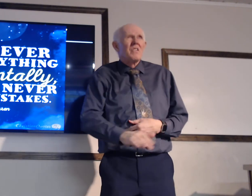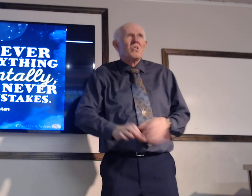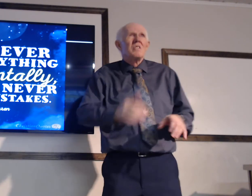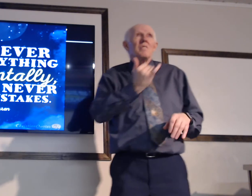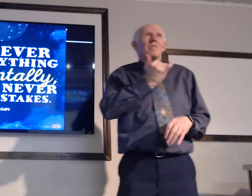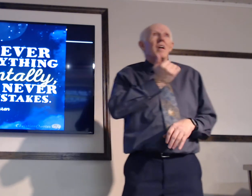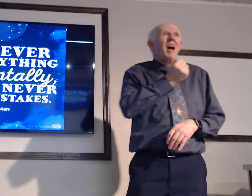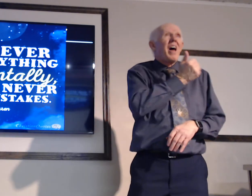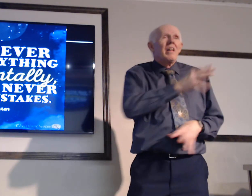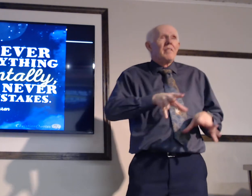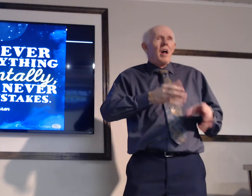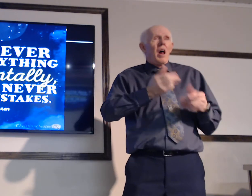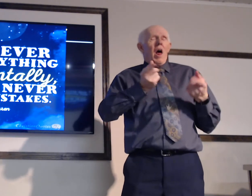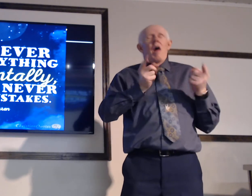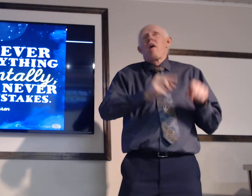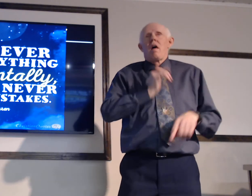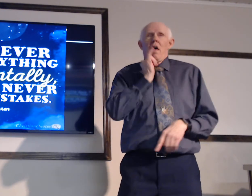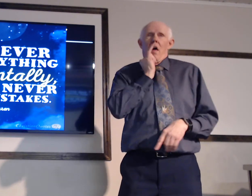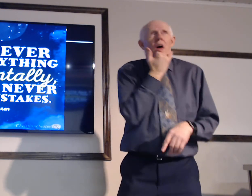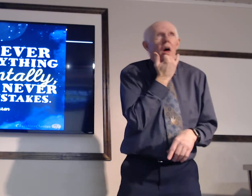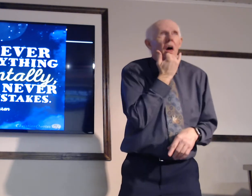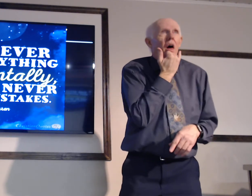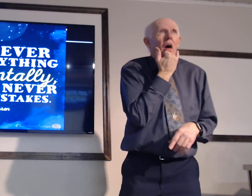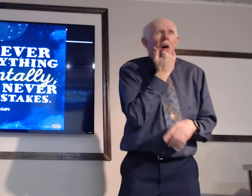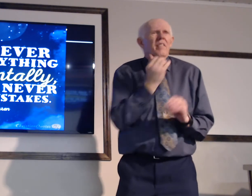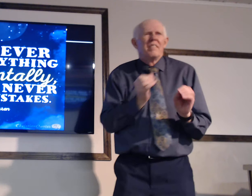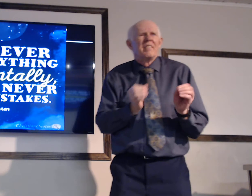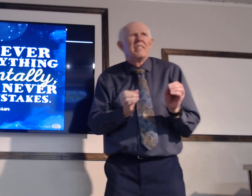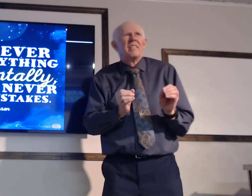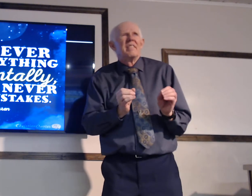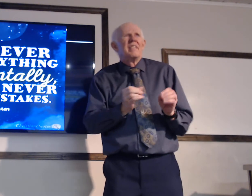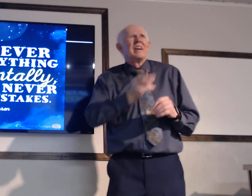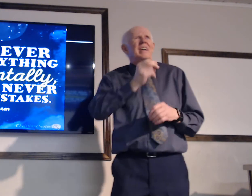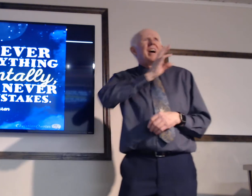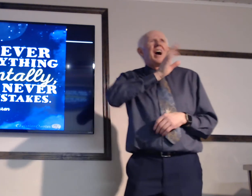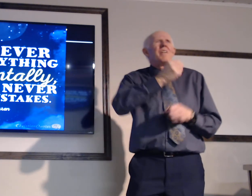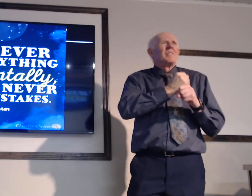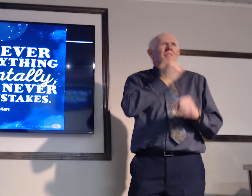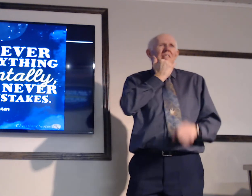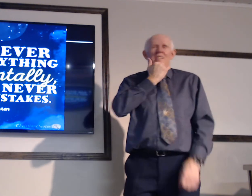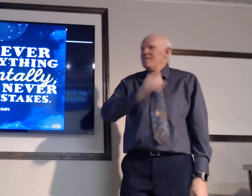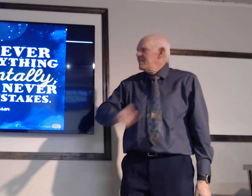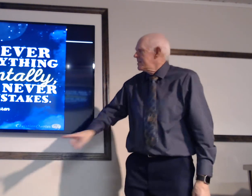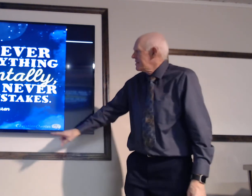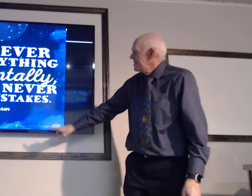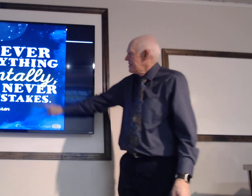God never does anything wrong or accidentally.